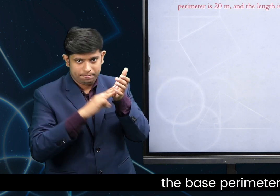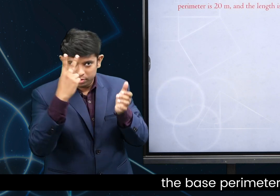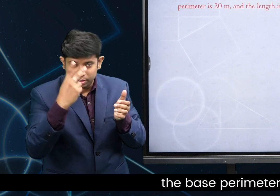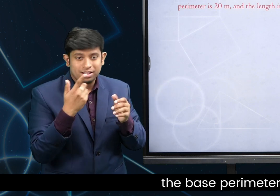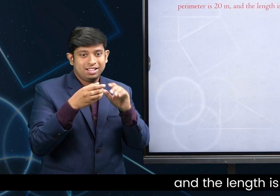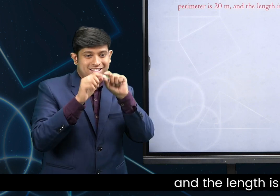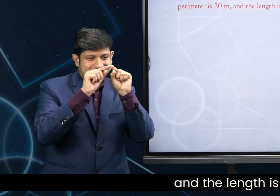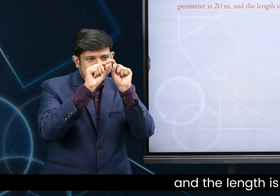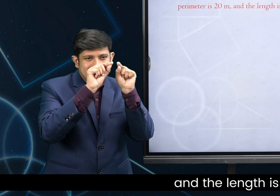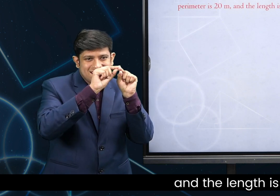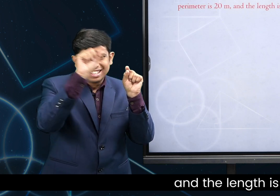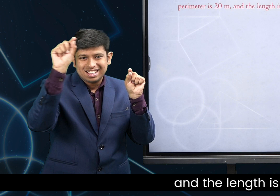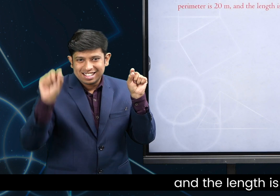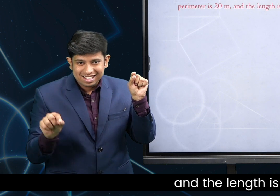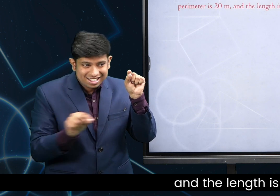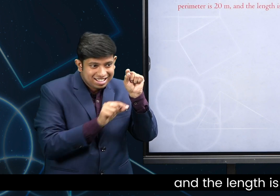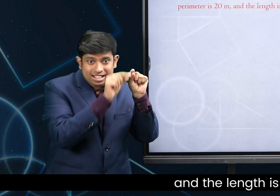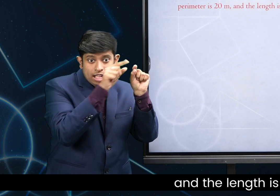meter and the length is 10 meters?